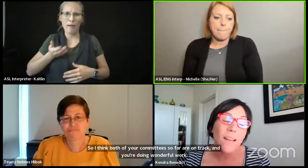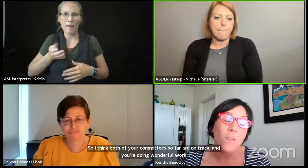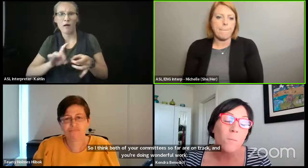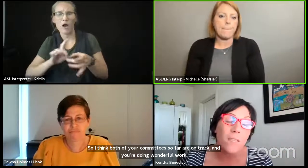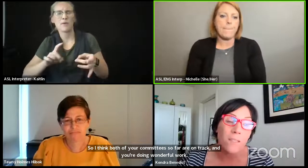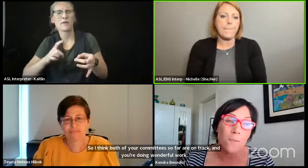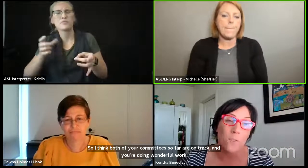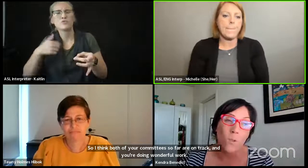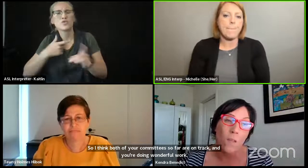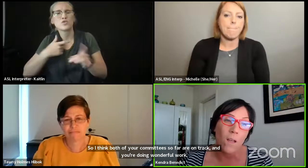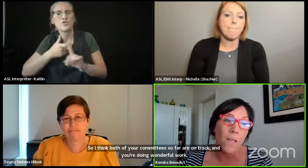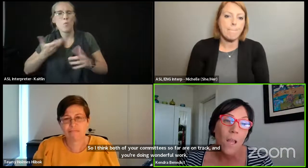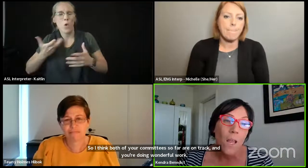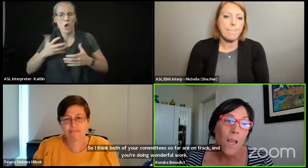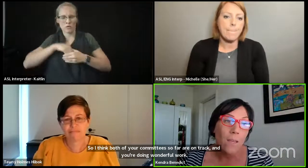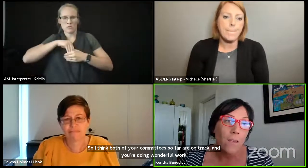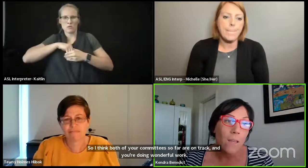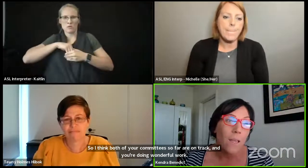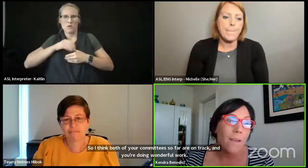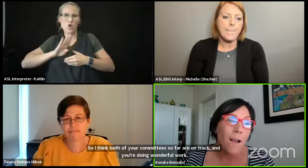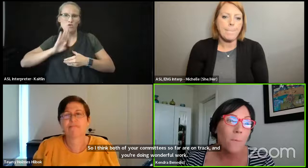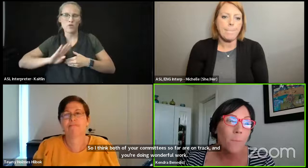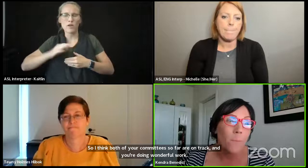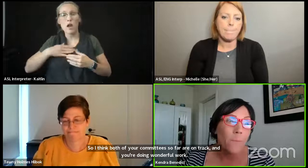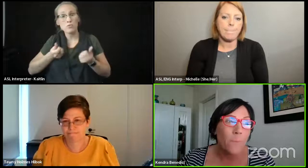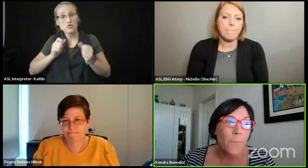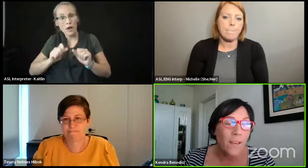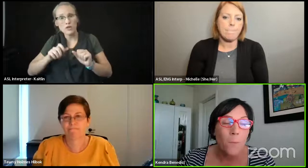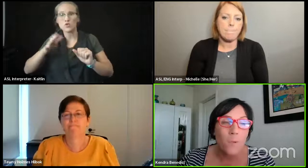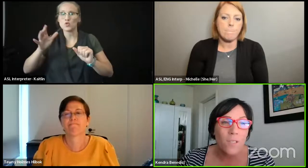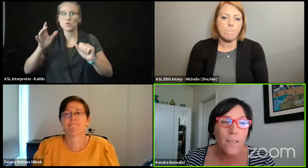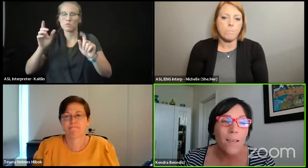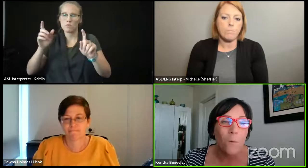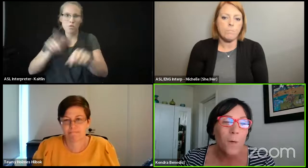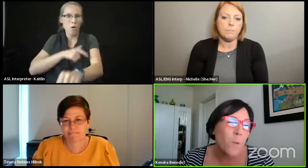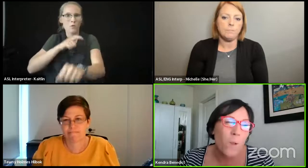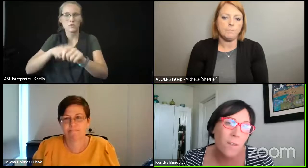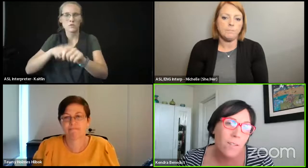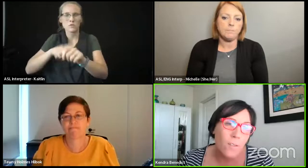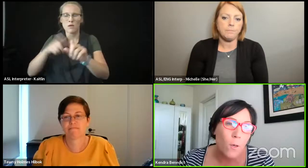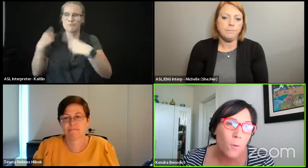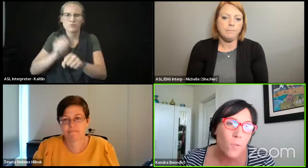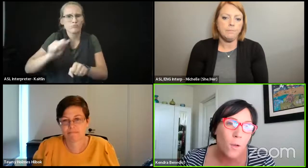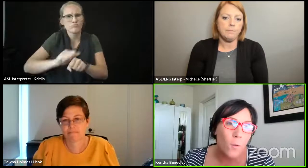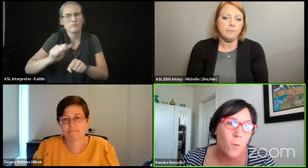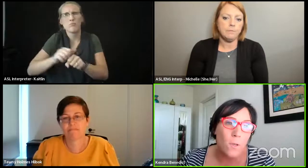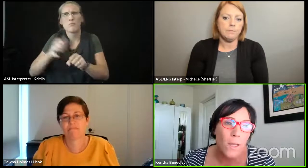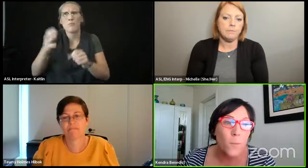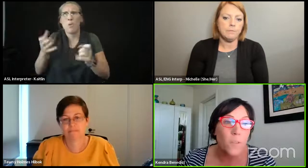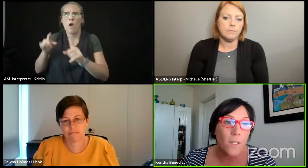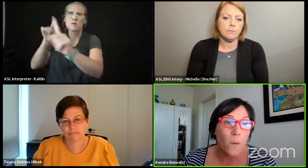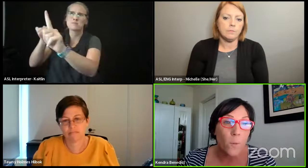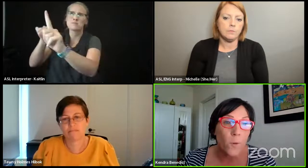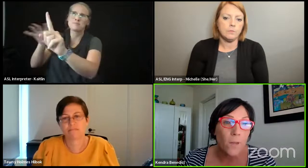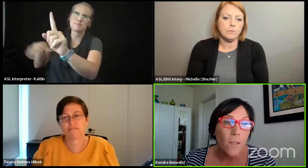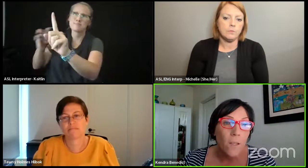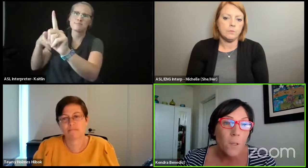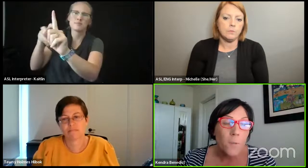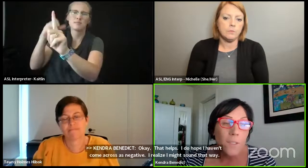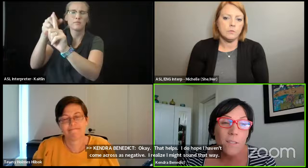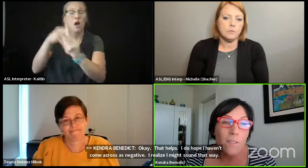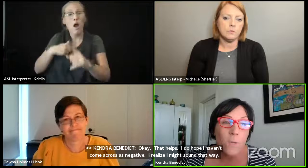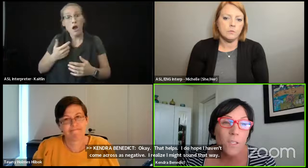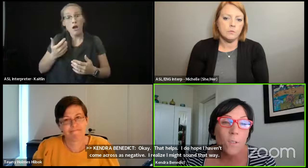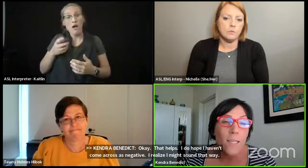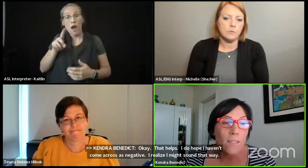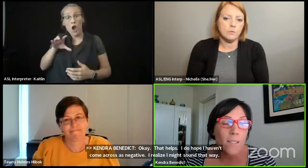frustrations and having been in this for so long and not being able to get where we want to go. So we're 100% on board.